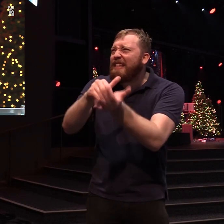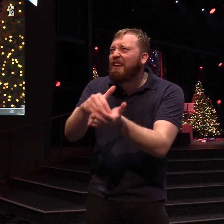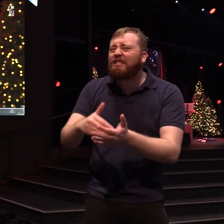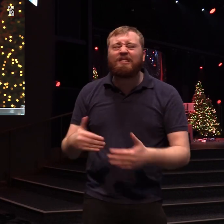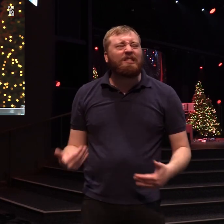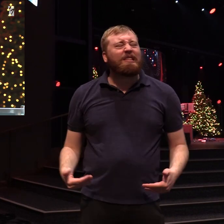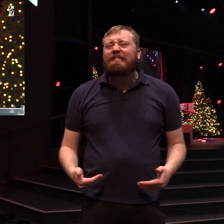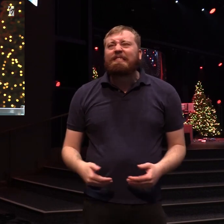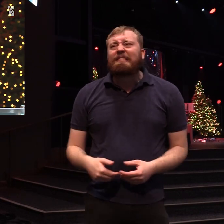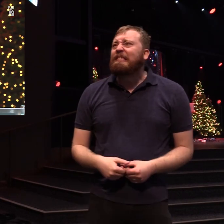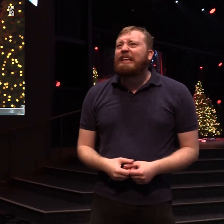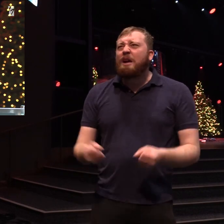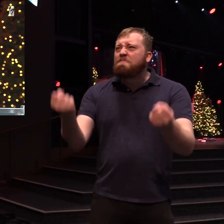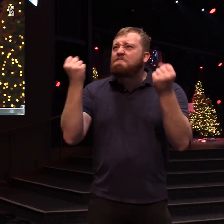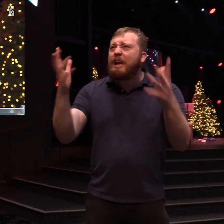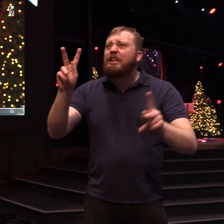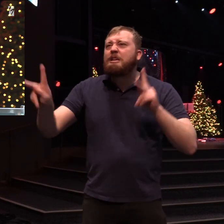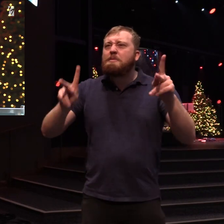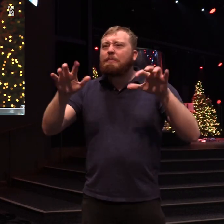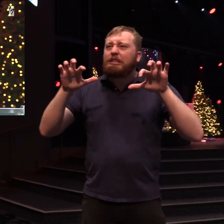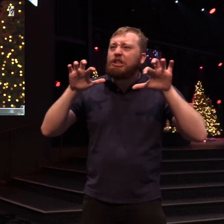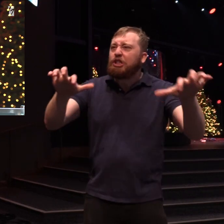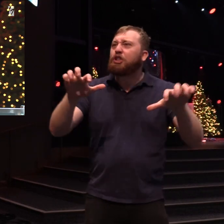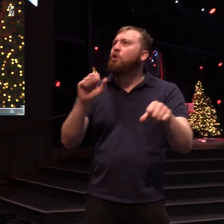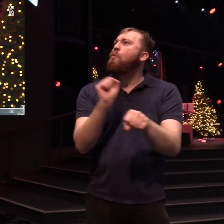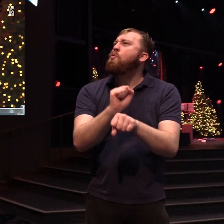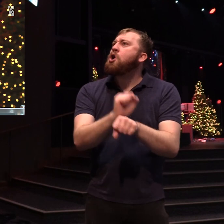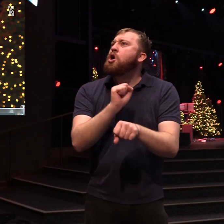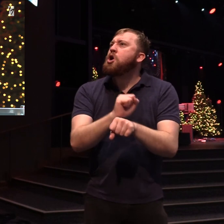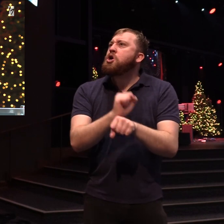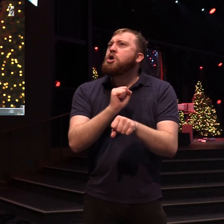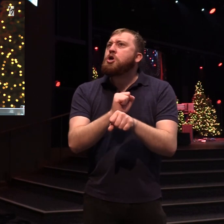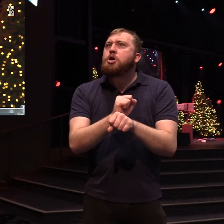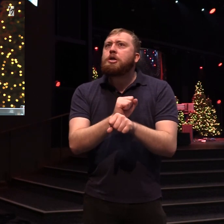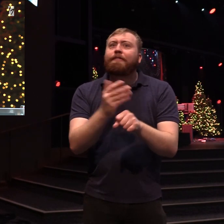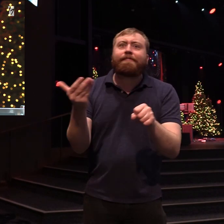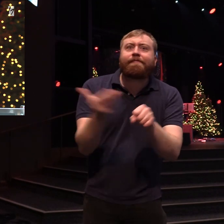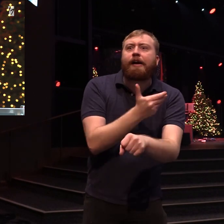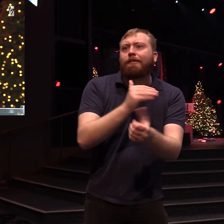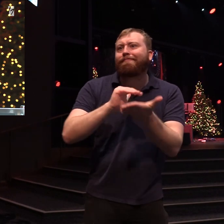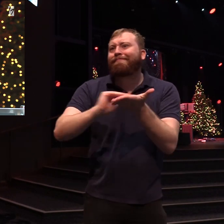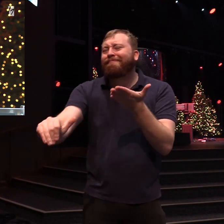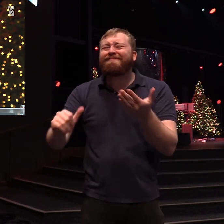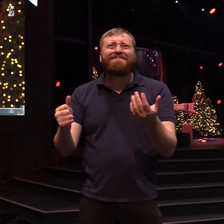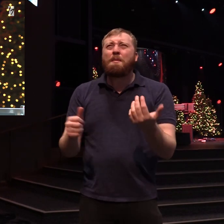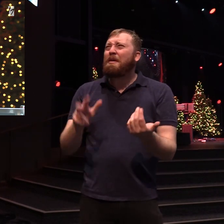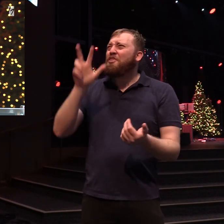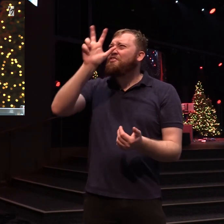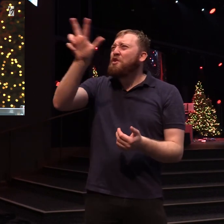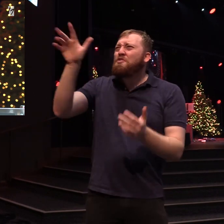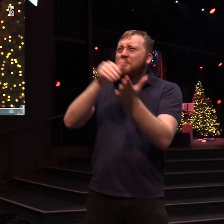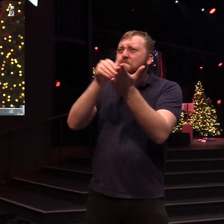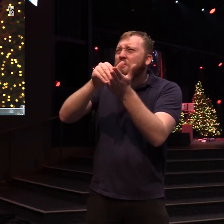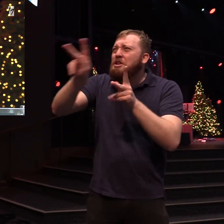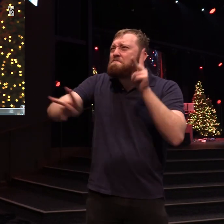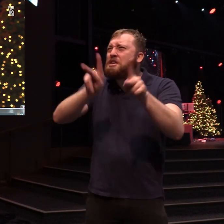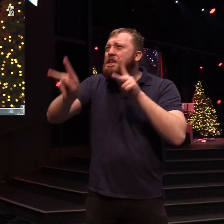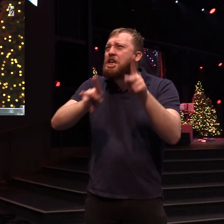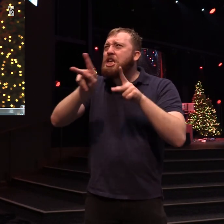their employment situation? Over 33 million people negatively impacted by their